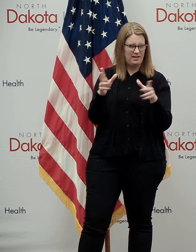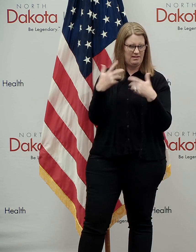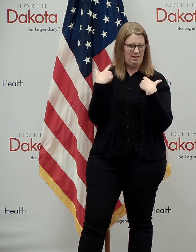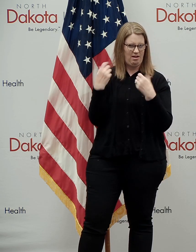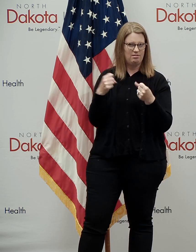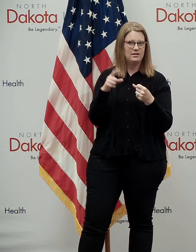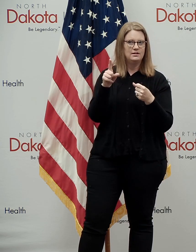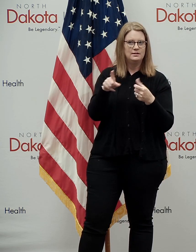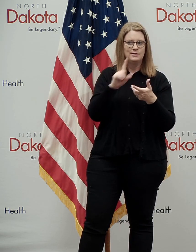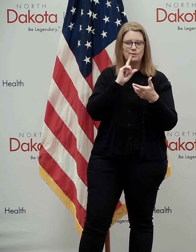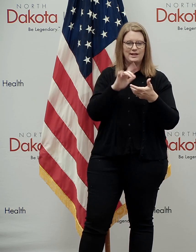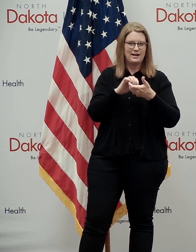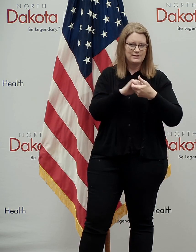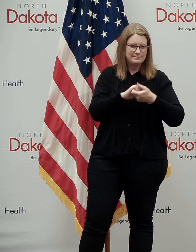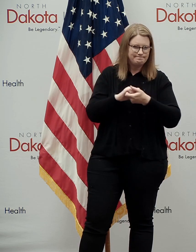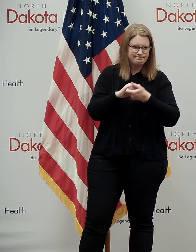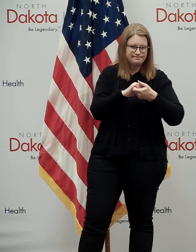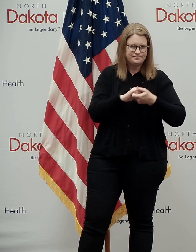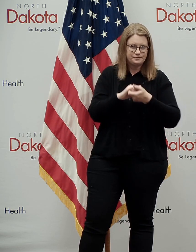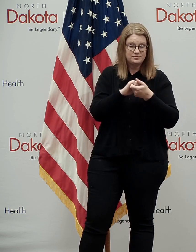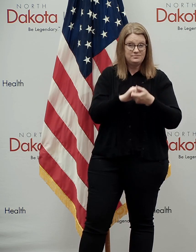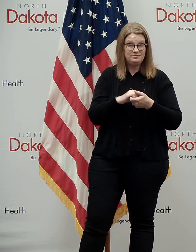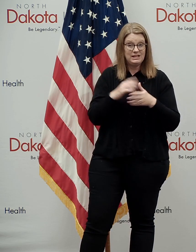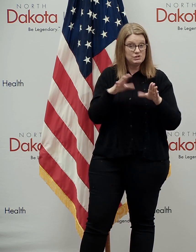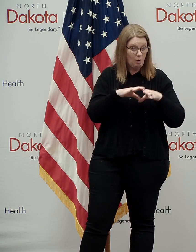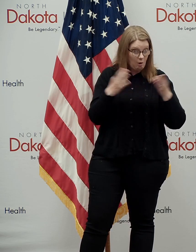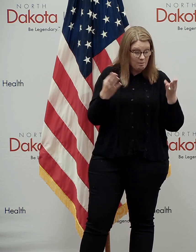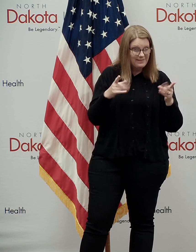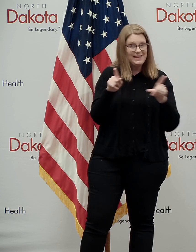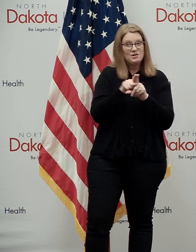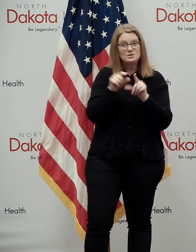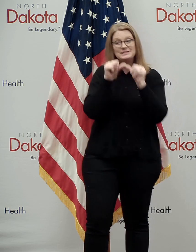only just open our schools, but keep our schools open after